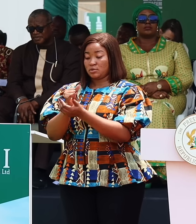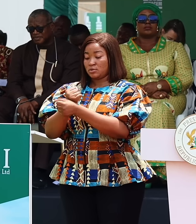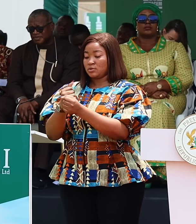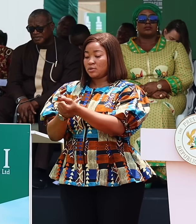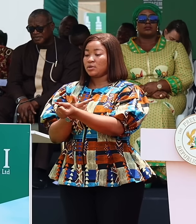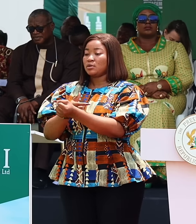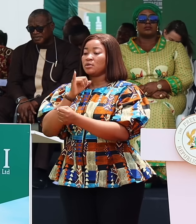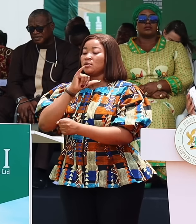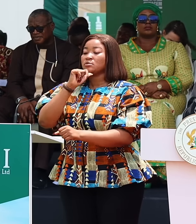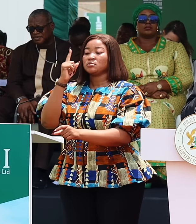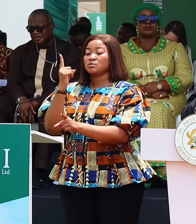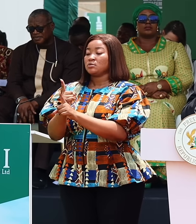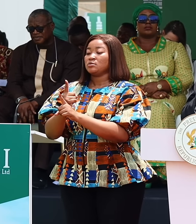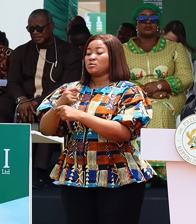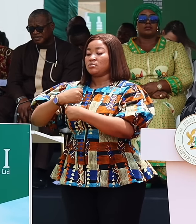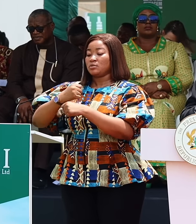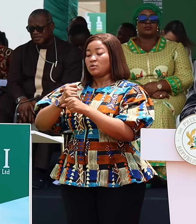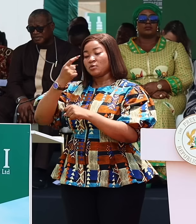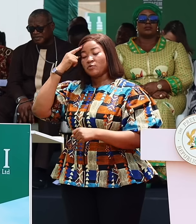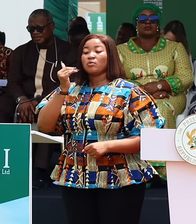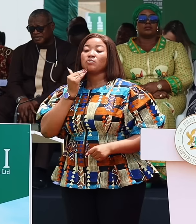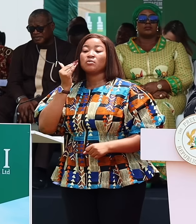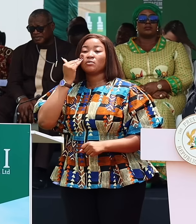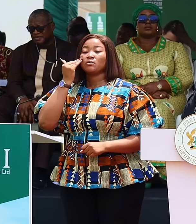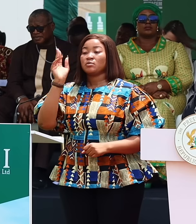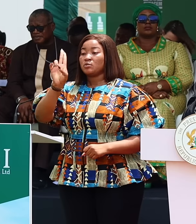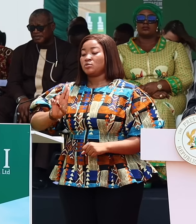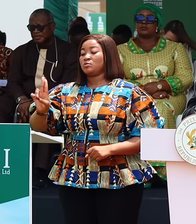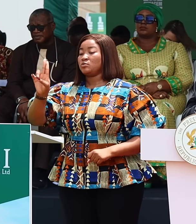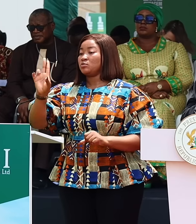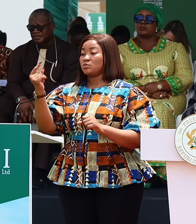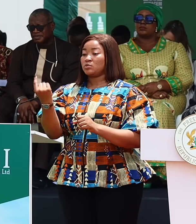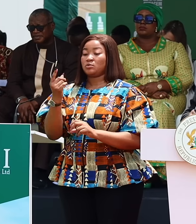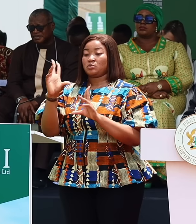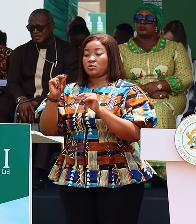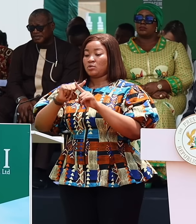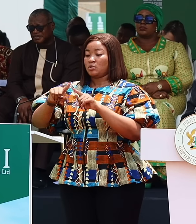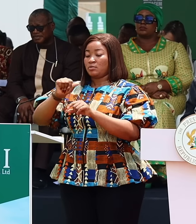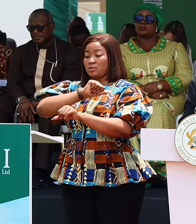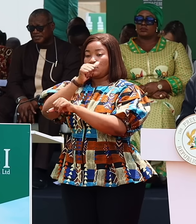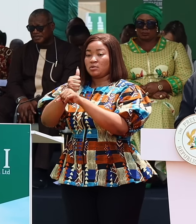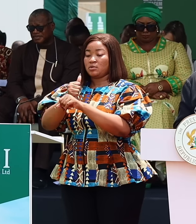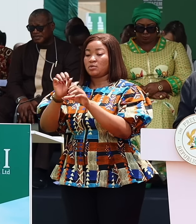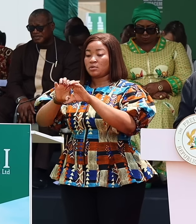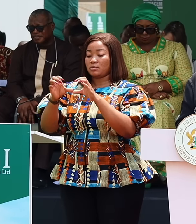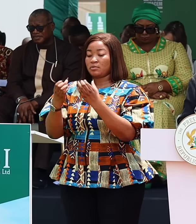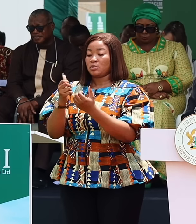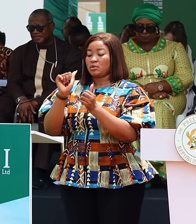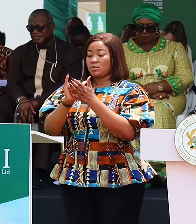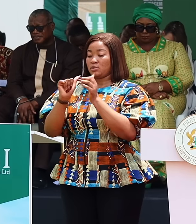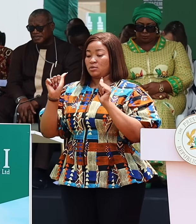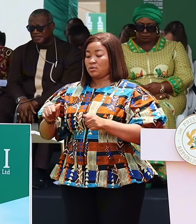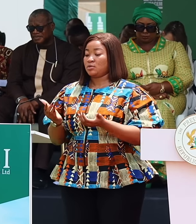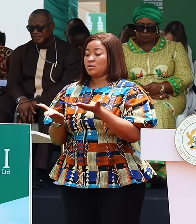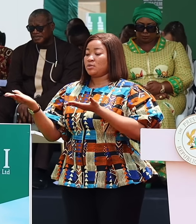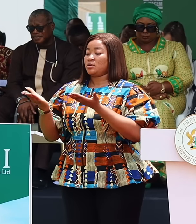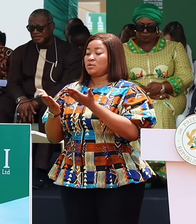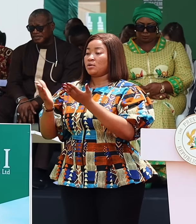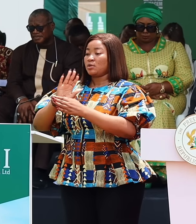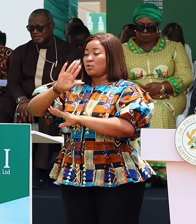Ghana is not merely producing for domestic production consumption, we're establishing industries capable of serving